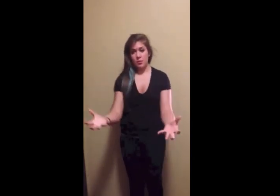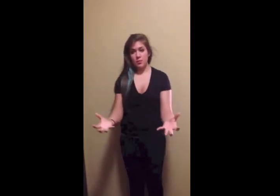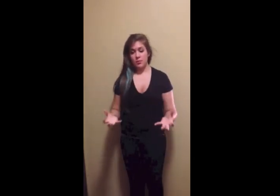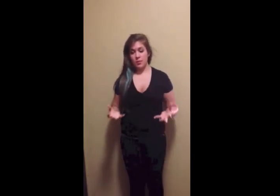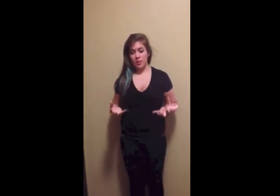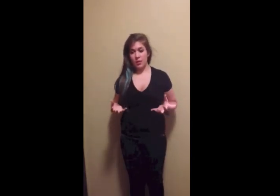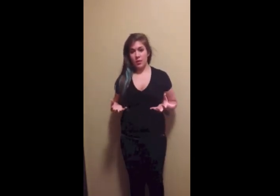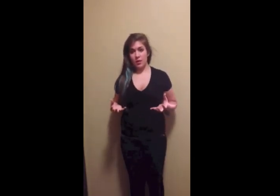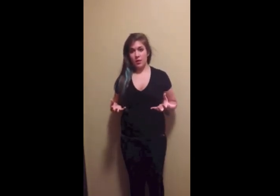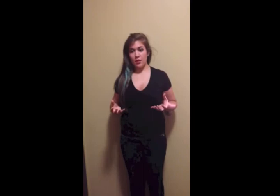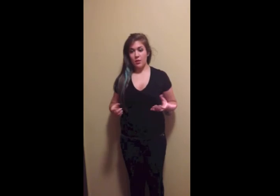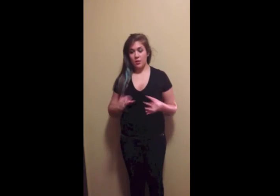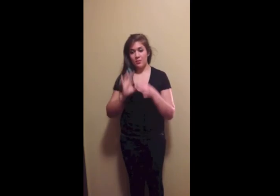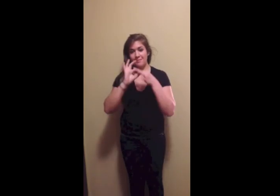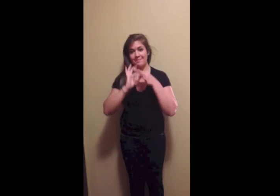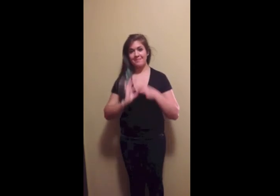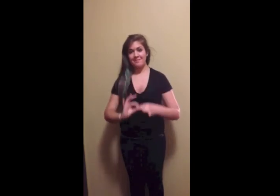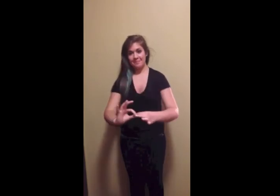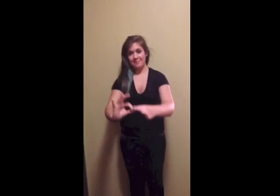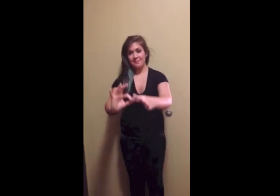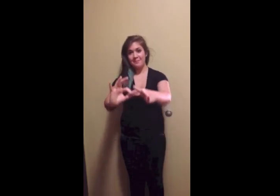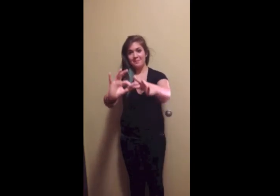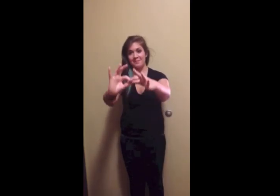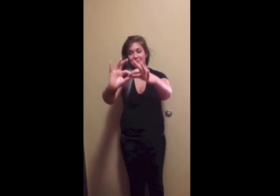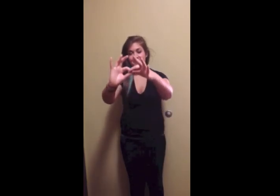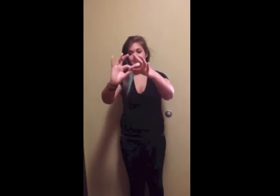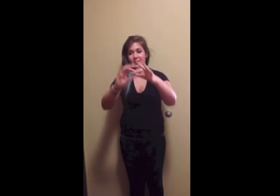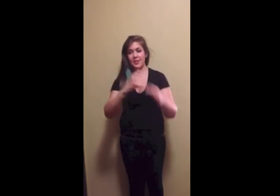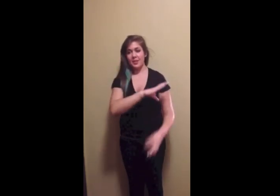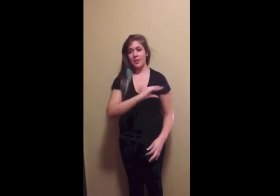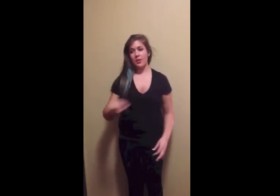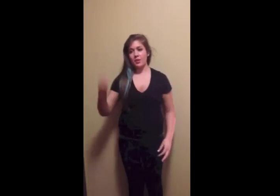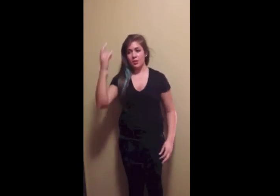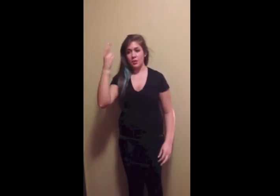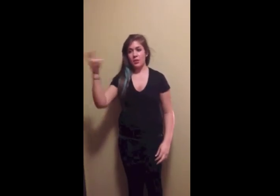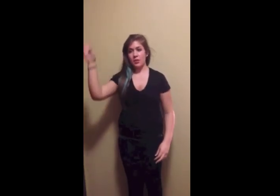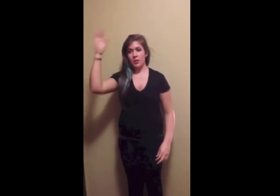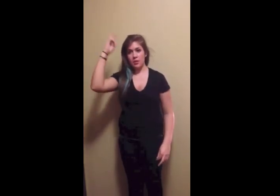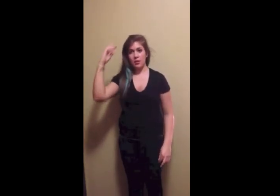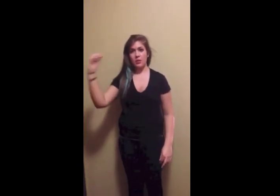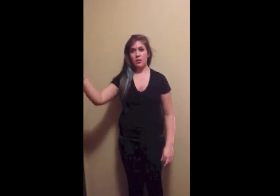wanna be with the one I know. And the 7 things